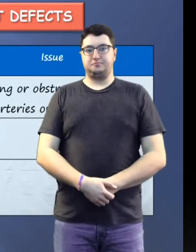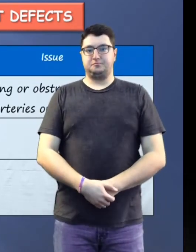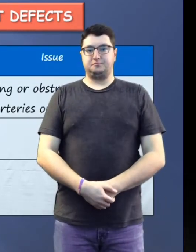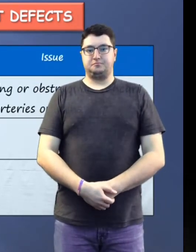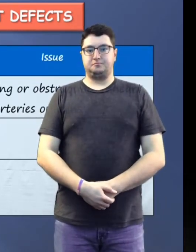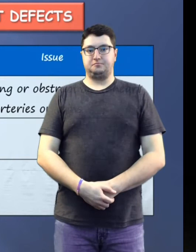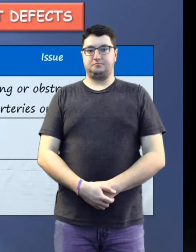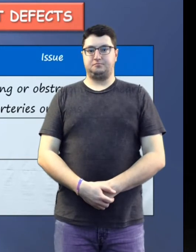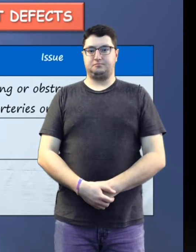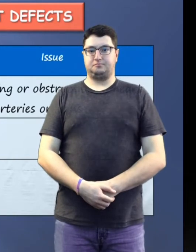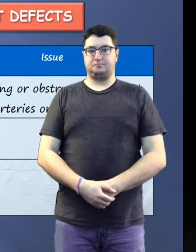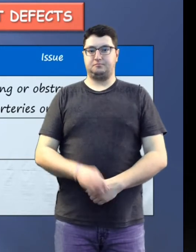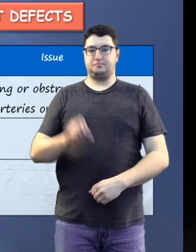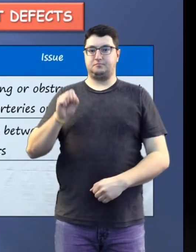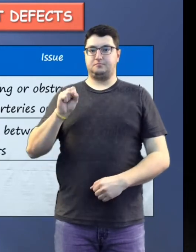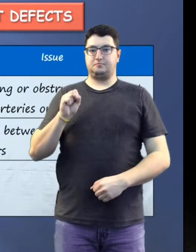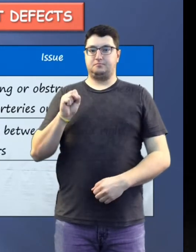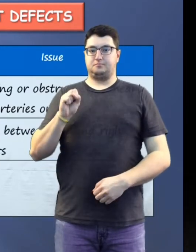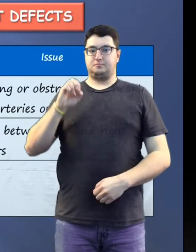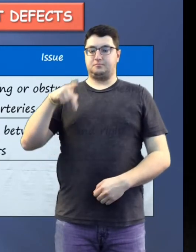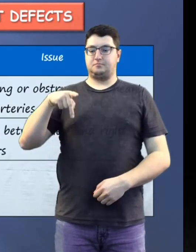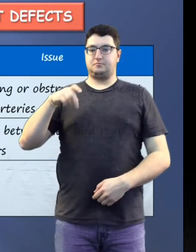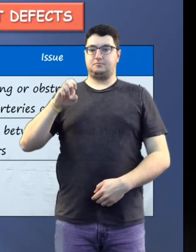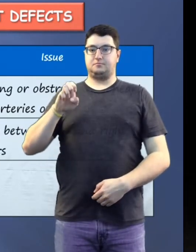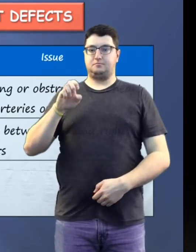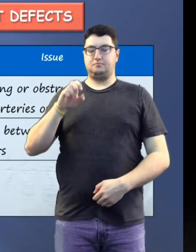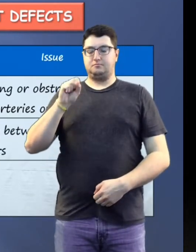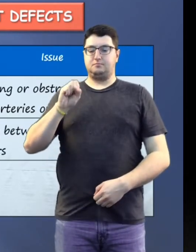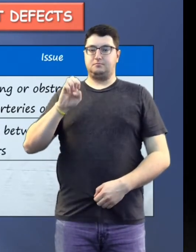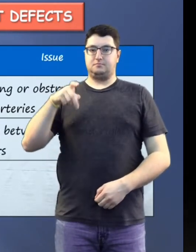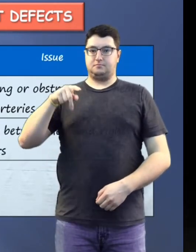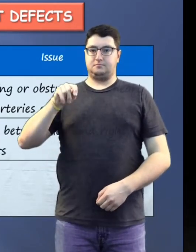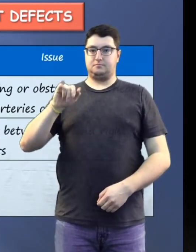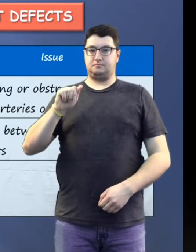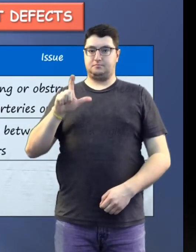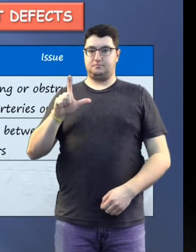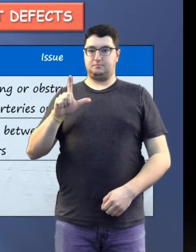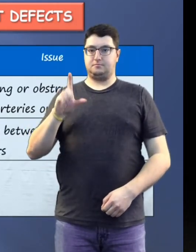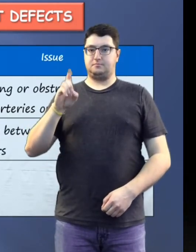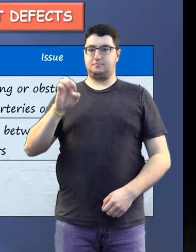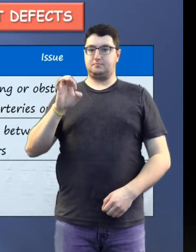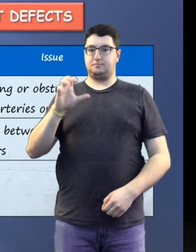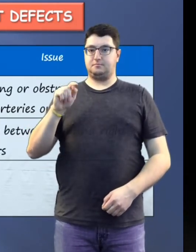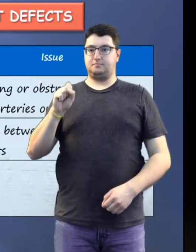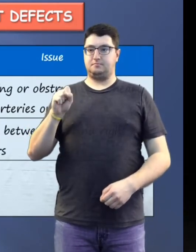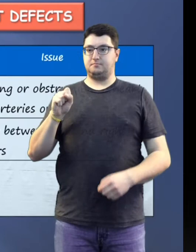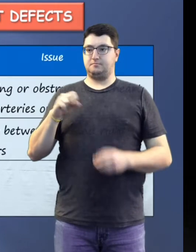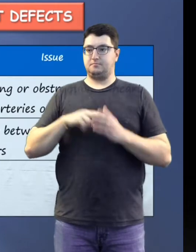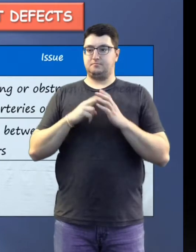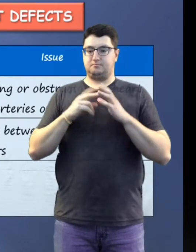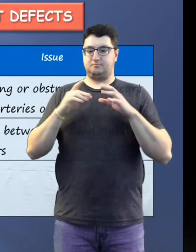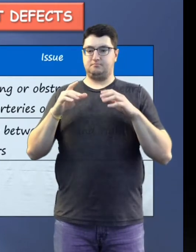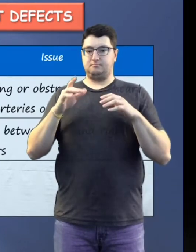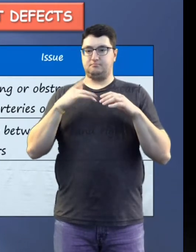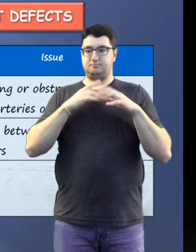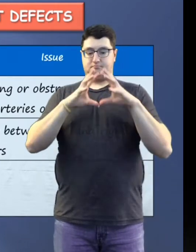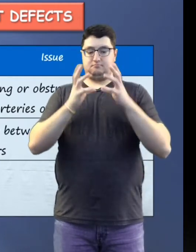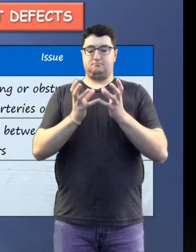Septal defects are an opening between the left and right chambers of the heart, commonly referred to as a hole in the